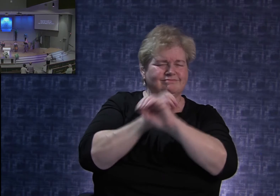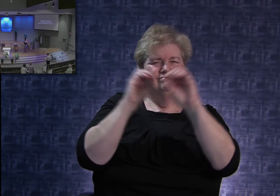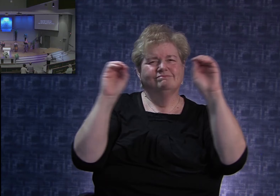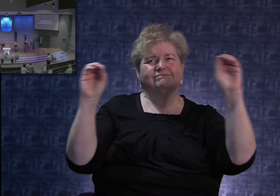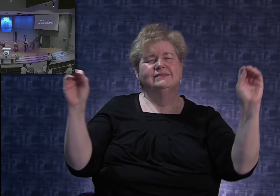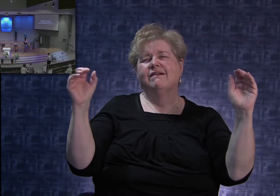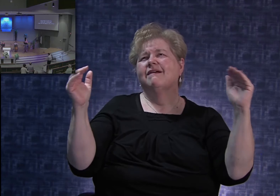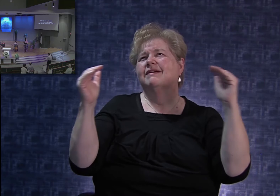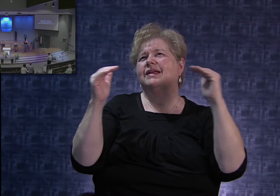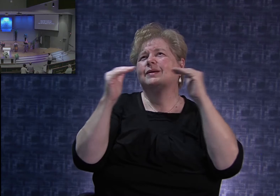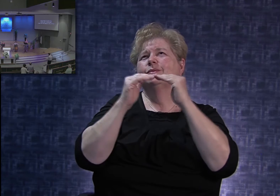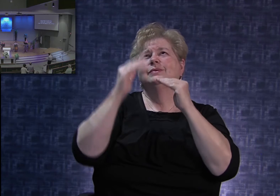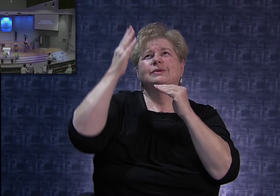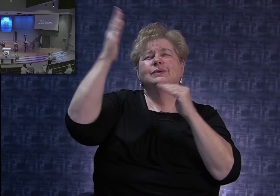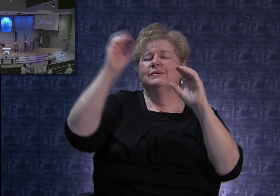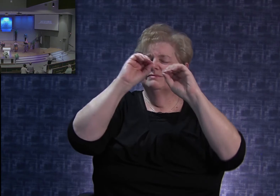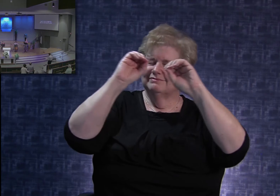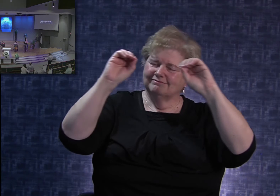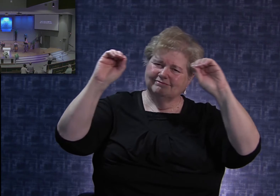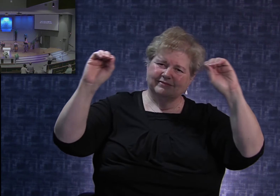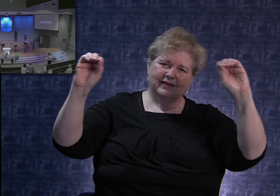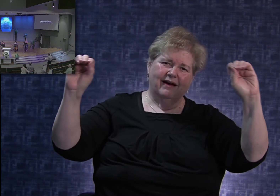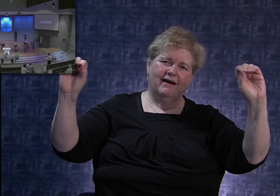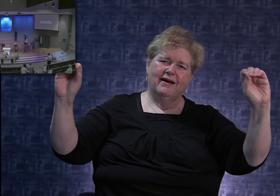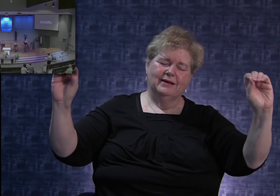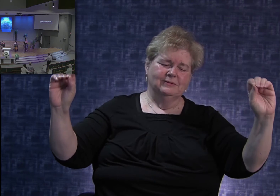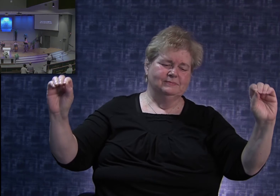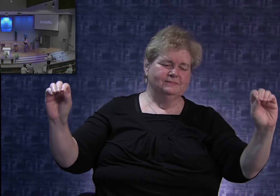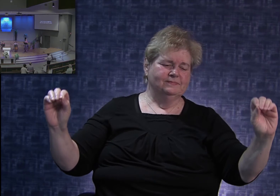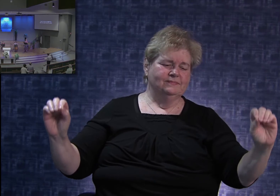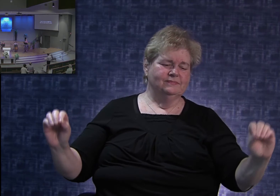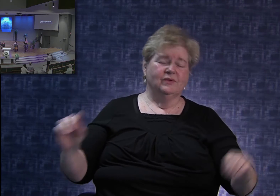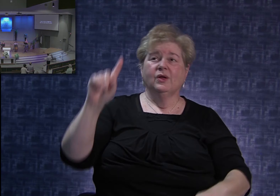compare to you, to